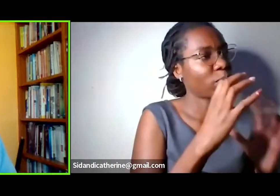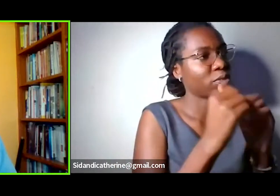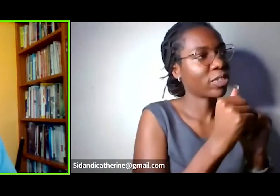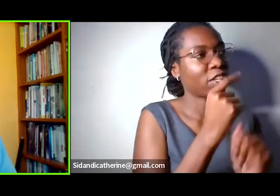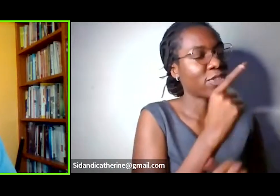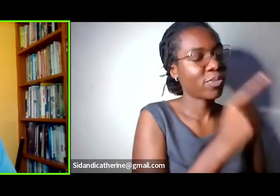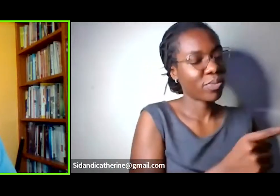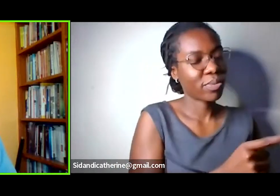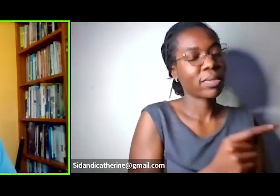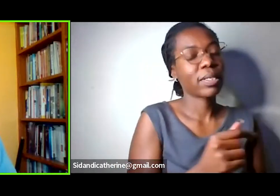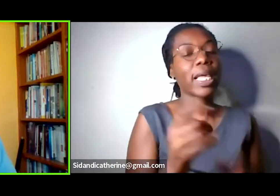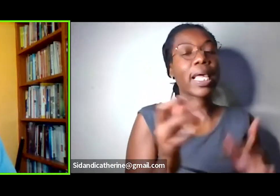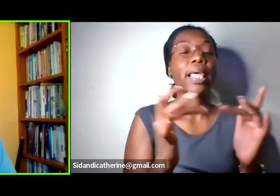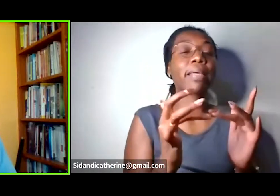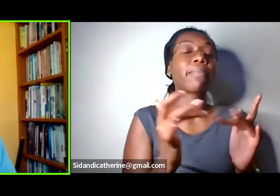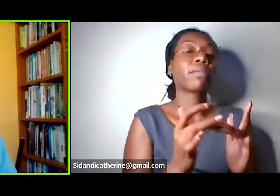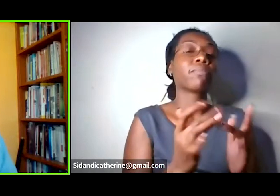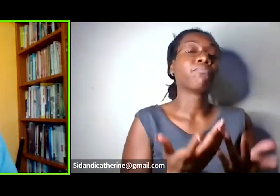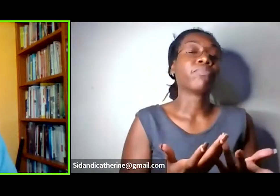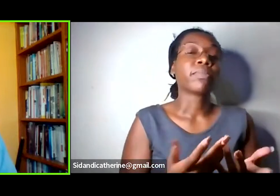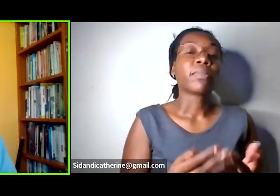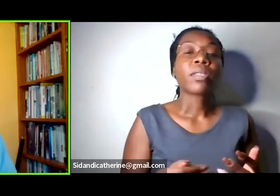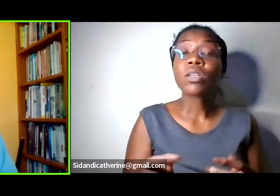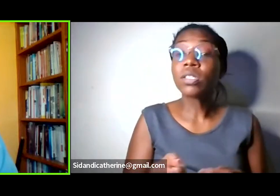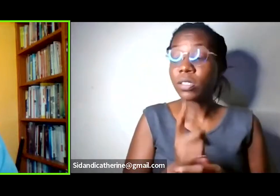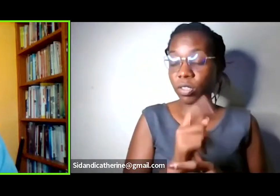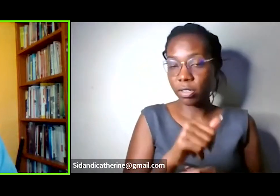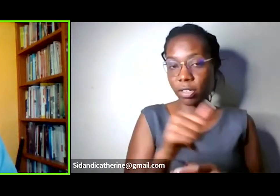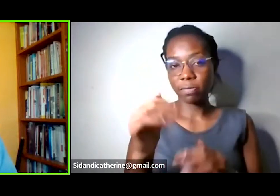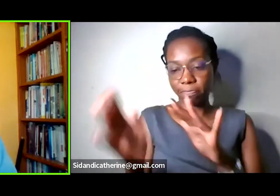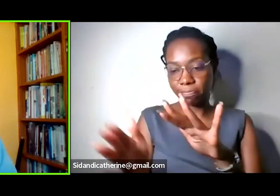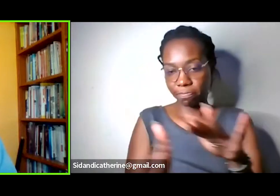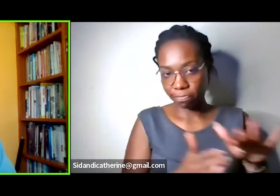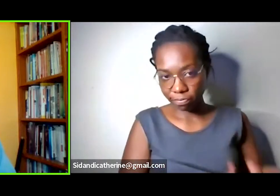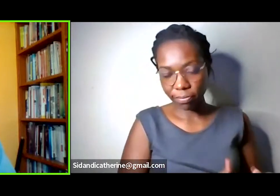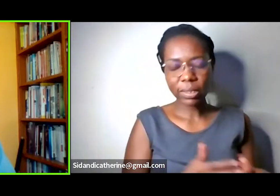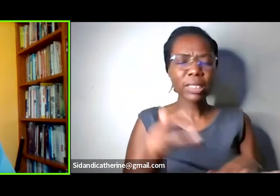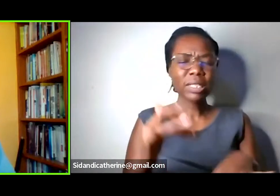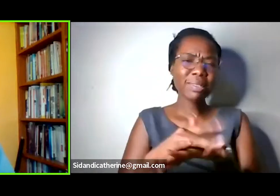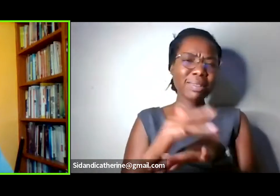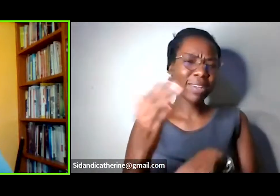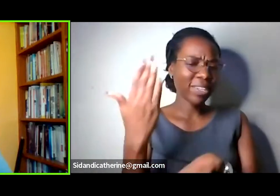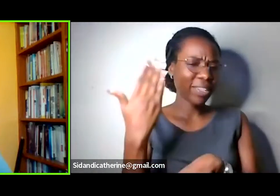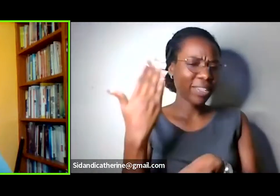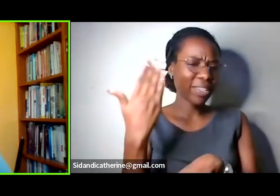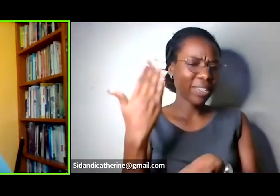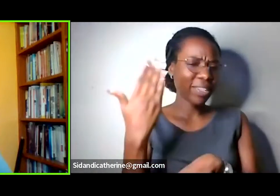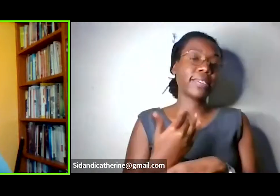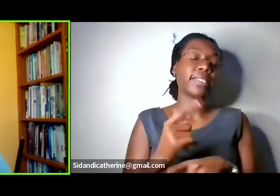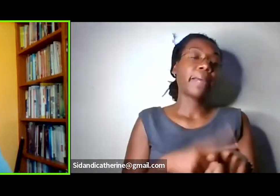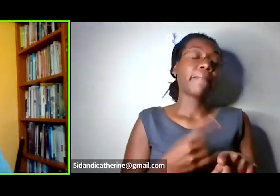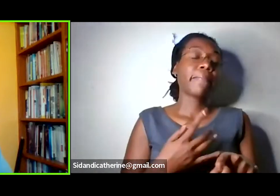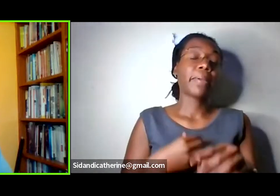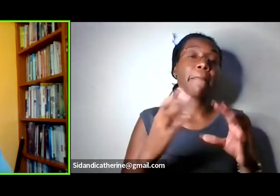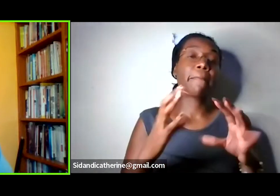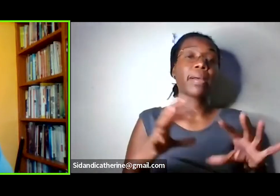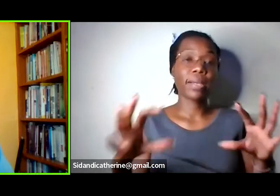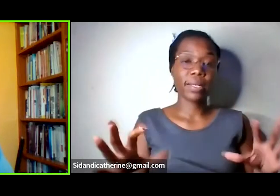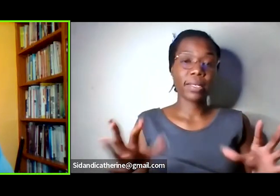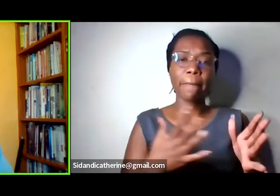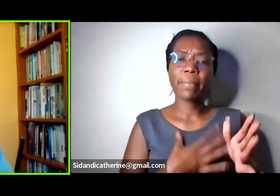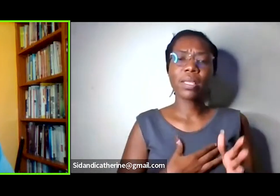this email? What strategy can you deploy so that you get these emails? Okay, the way to do this is